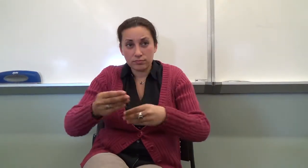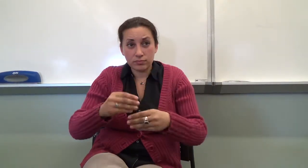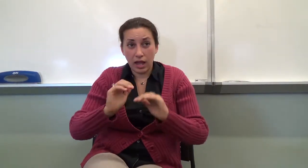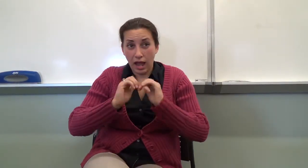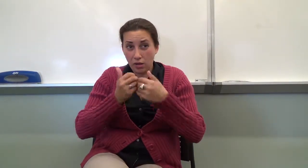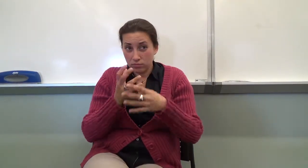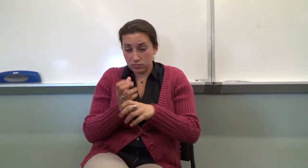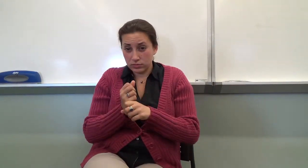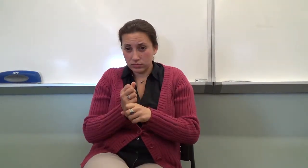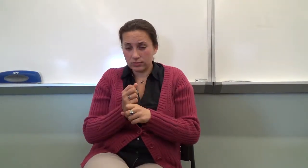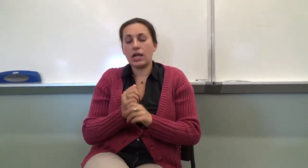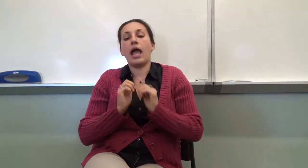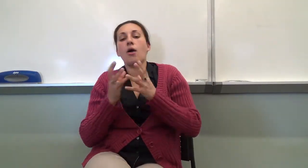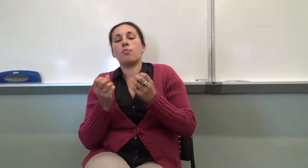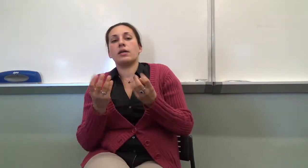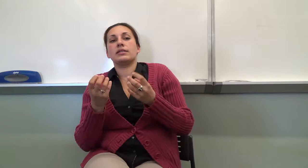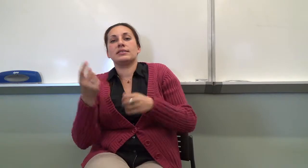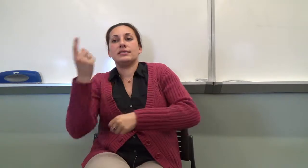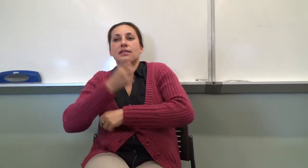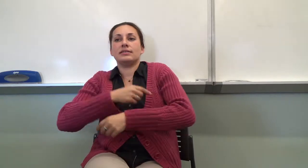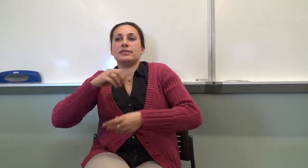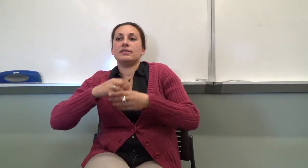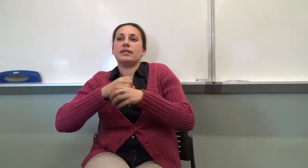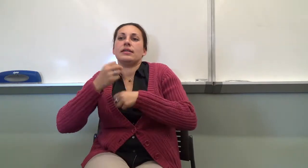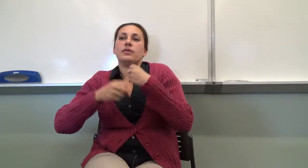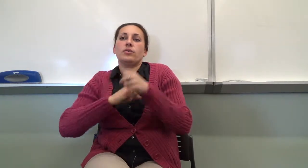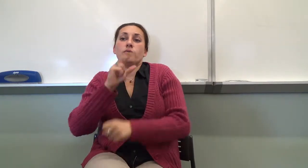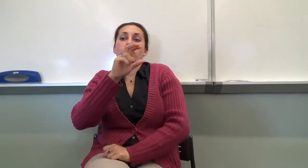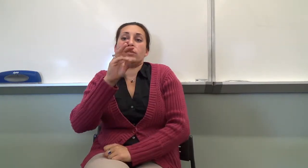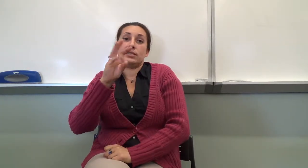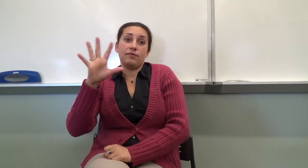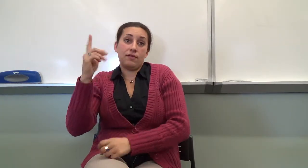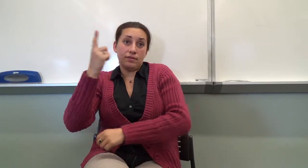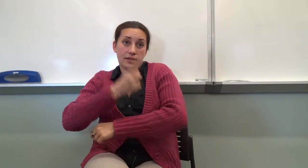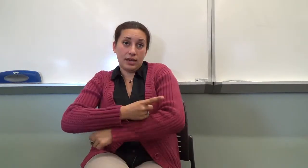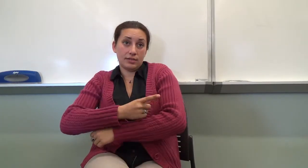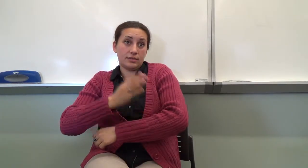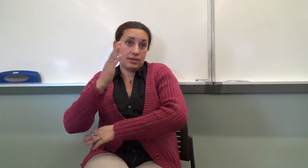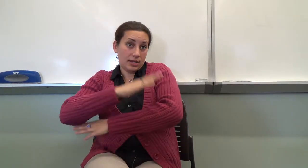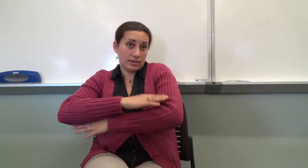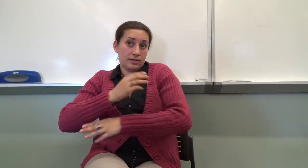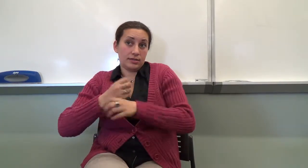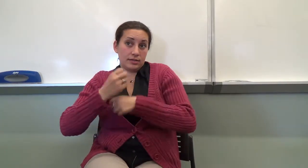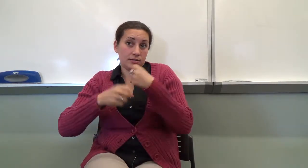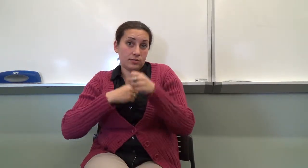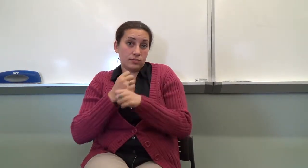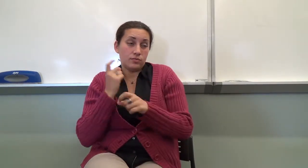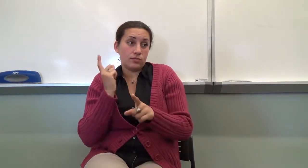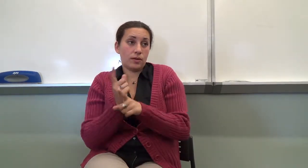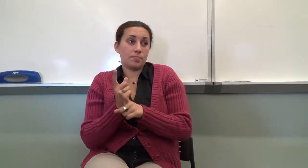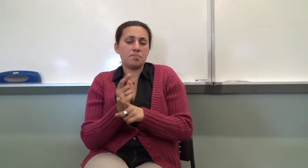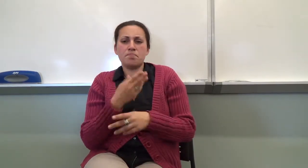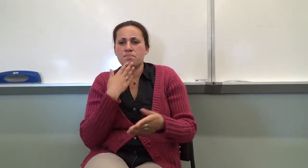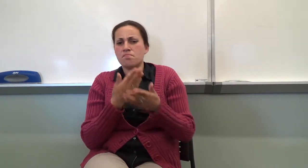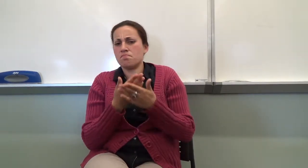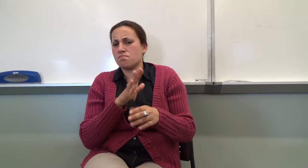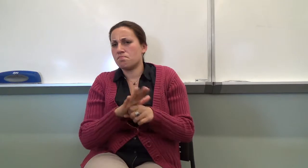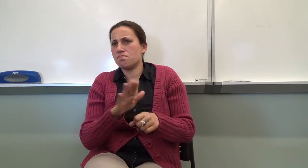year, 365 days a year. Well, that was good enough for them. They started looking